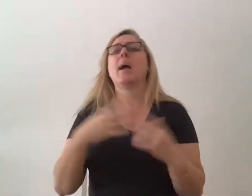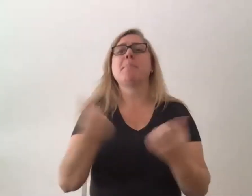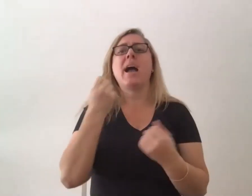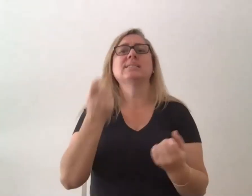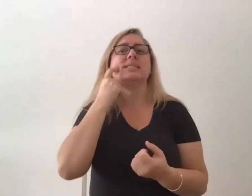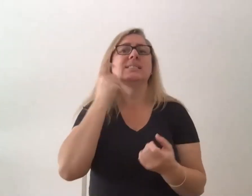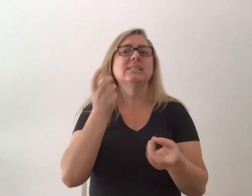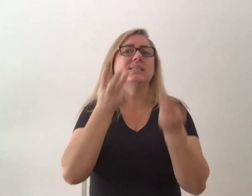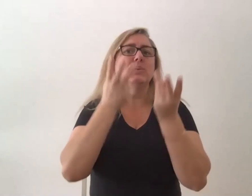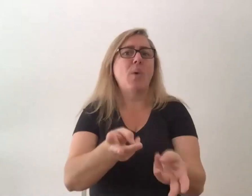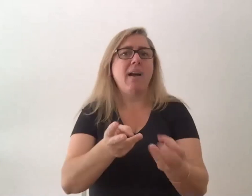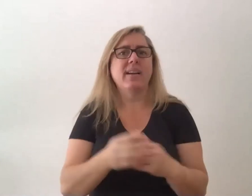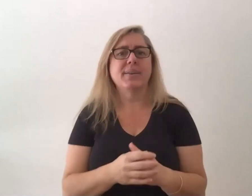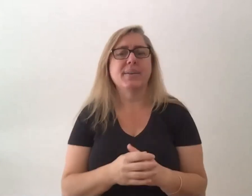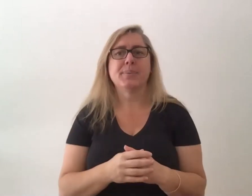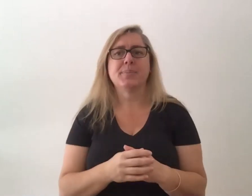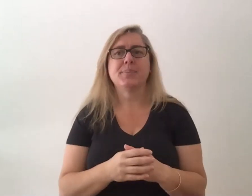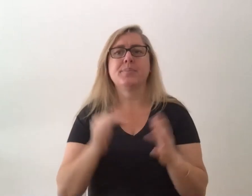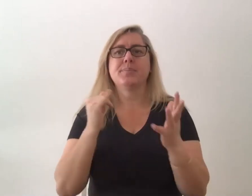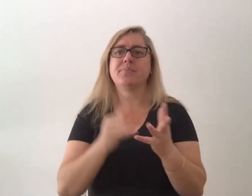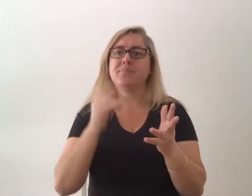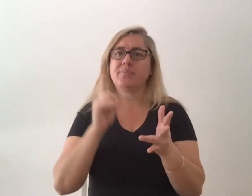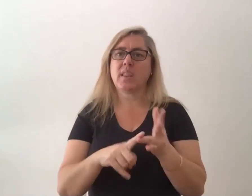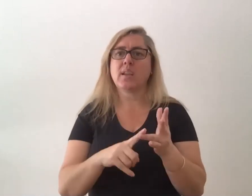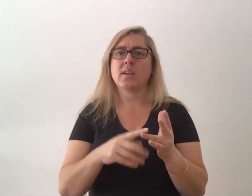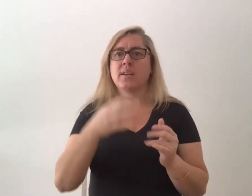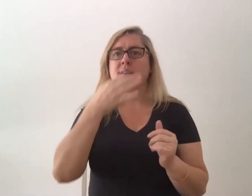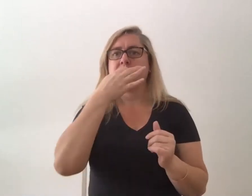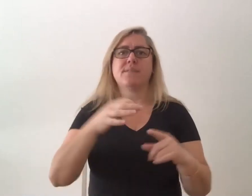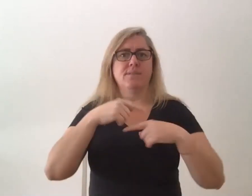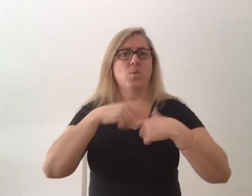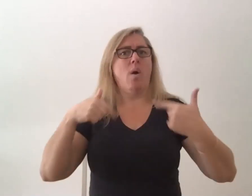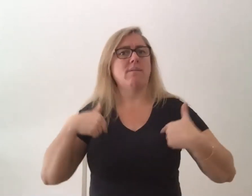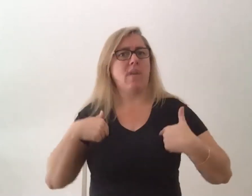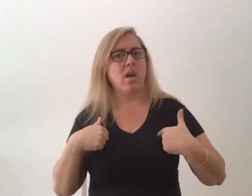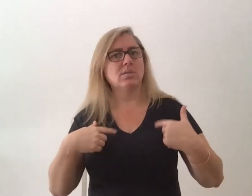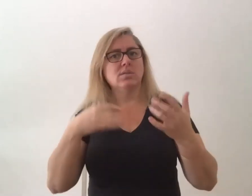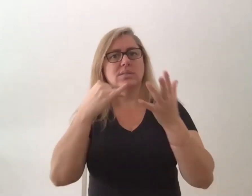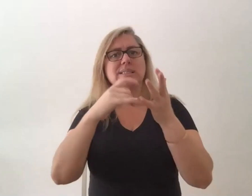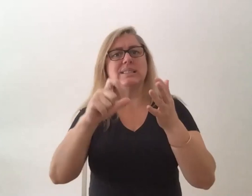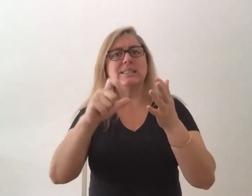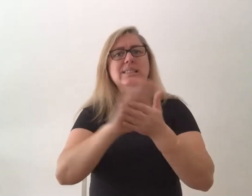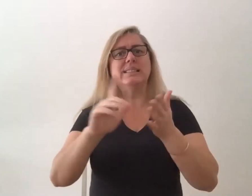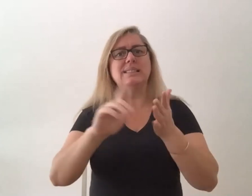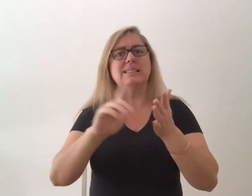um so a couple of us skitzy inc started to plan mojo film festival because